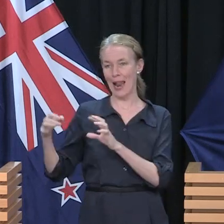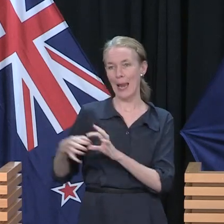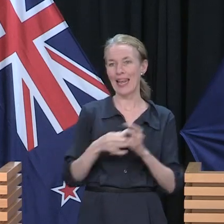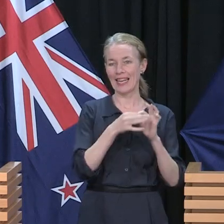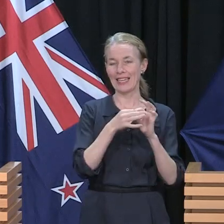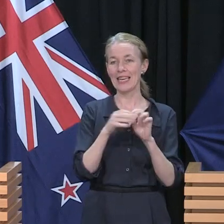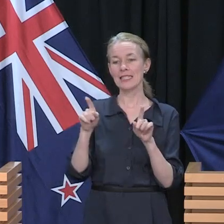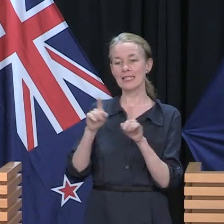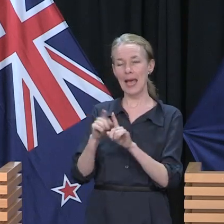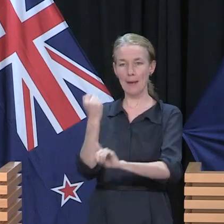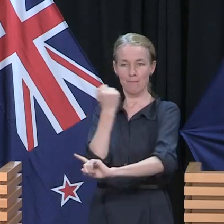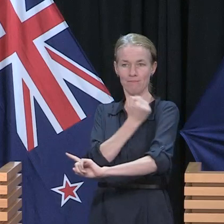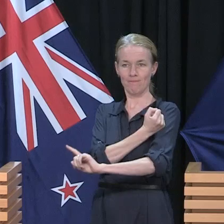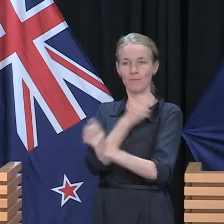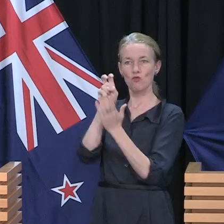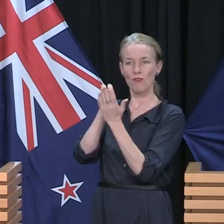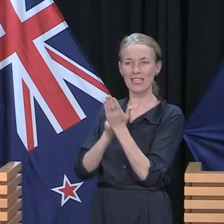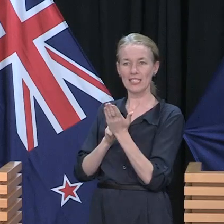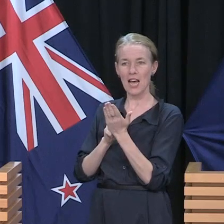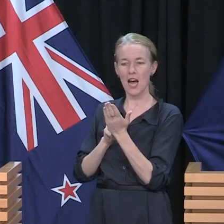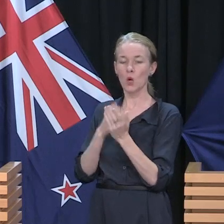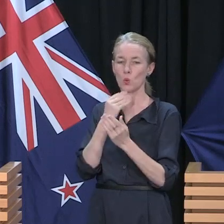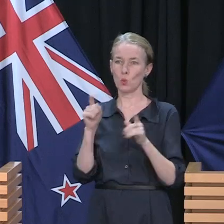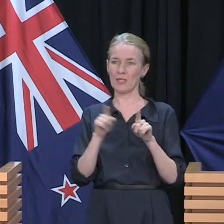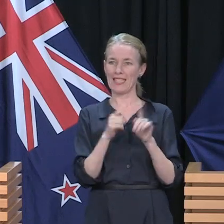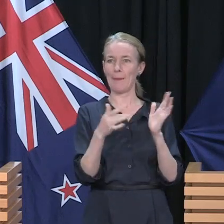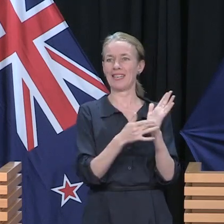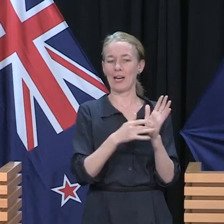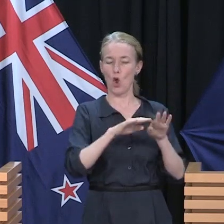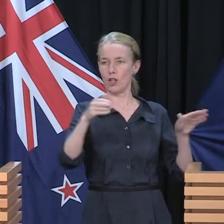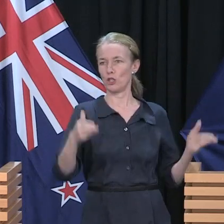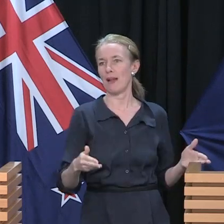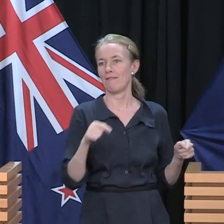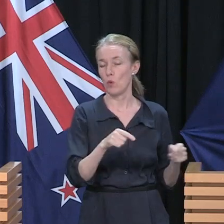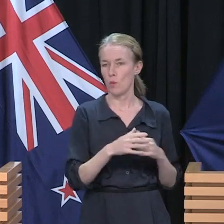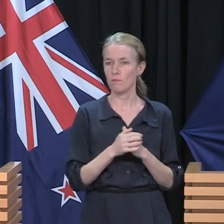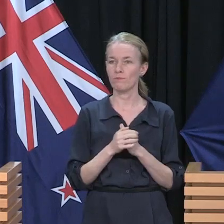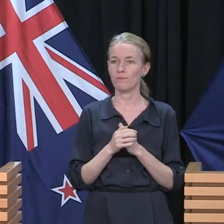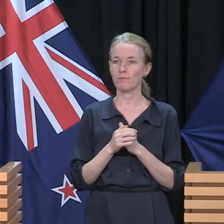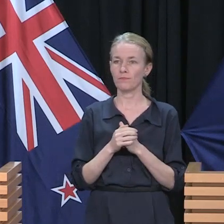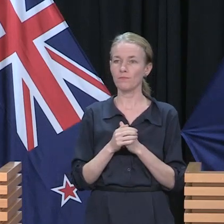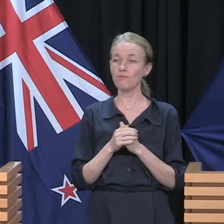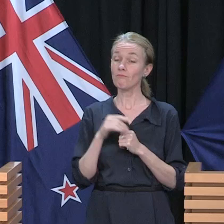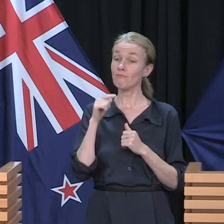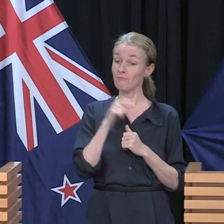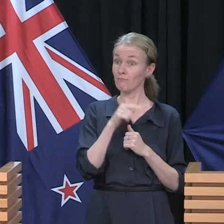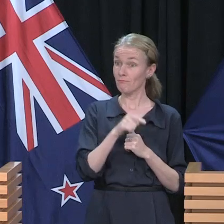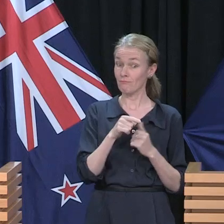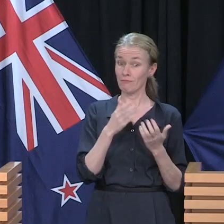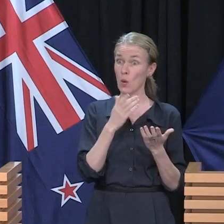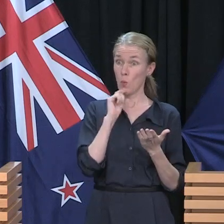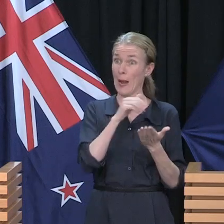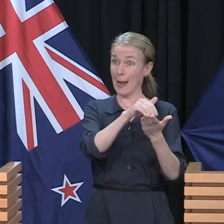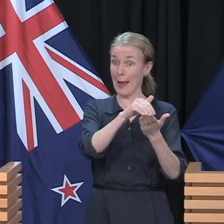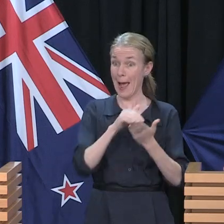will sit on that same IT platform. And a couple of the things that it provides that are immediately helpful for even our routine